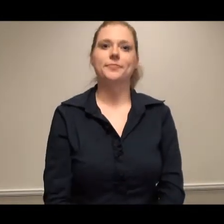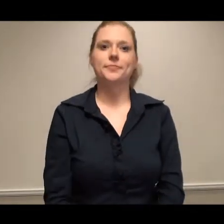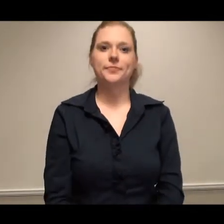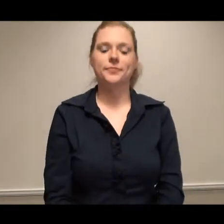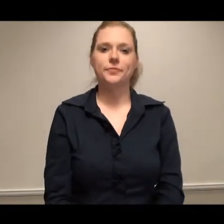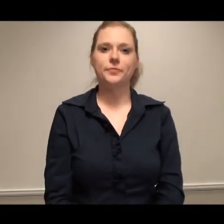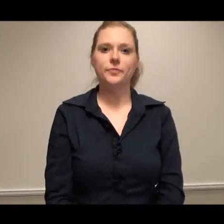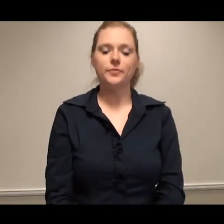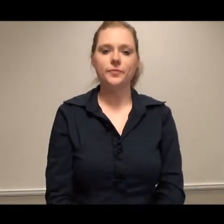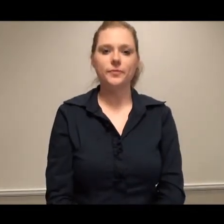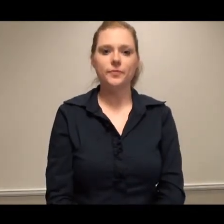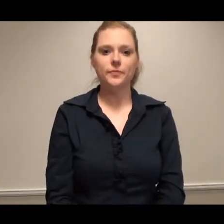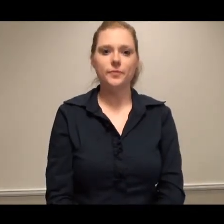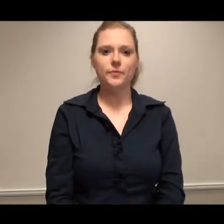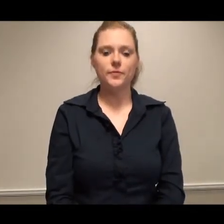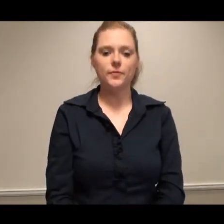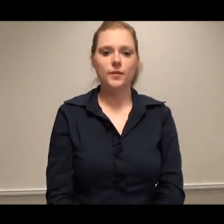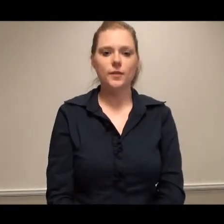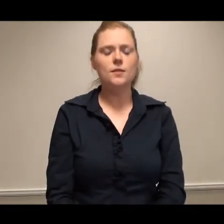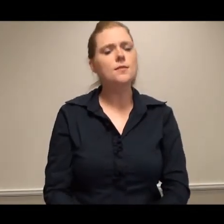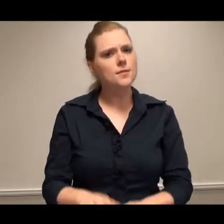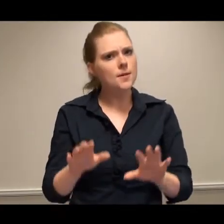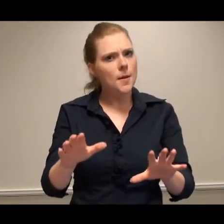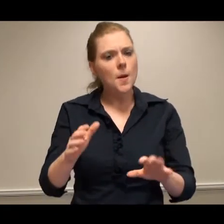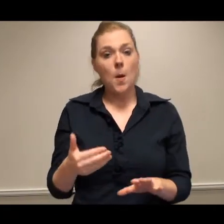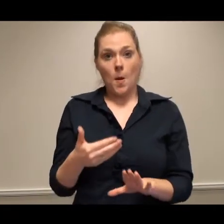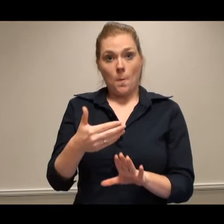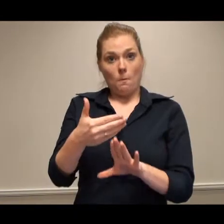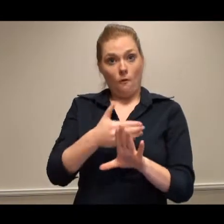One of the first things before installation of the Lifetone alarm